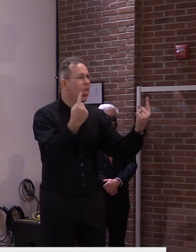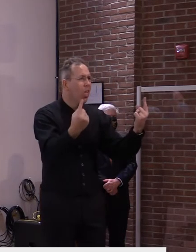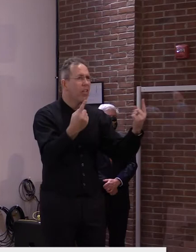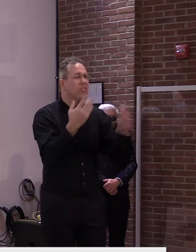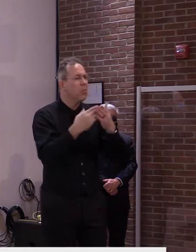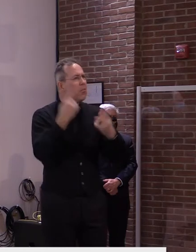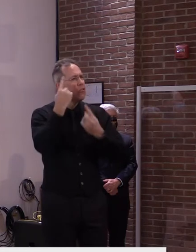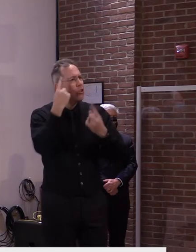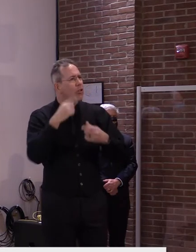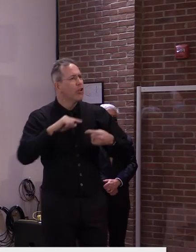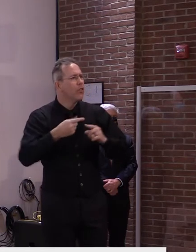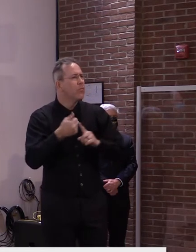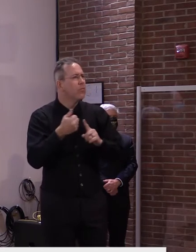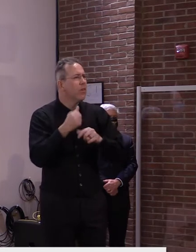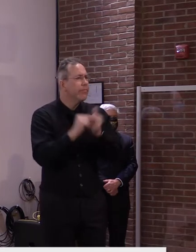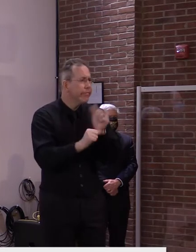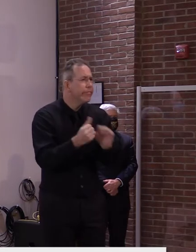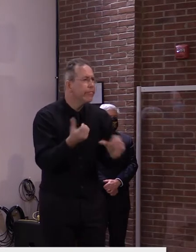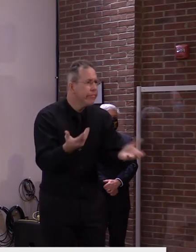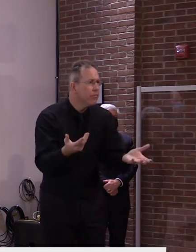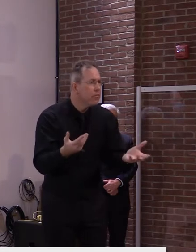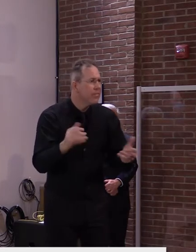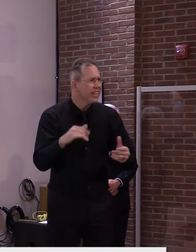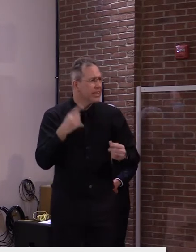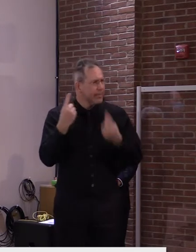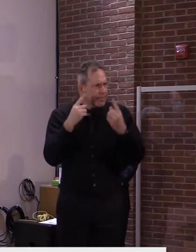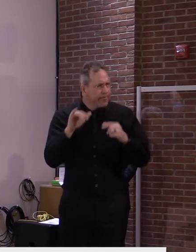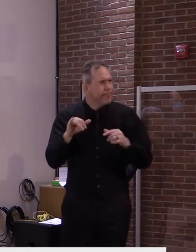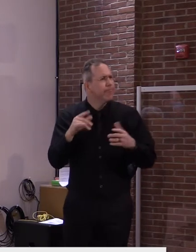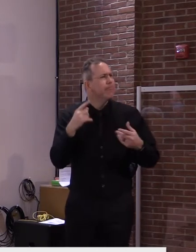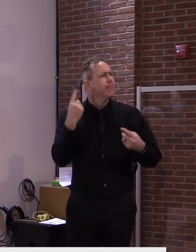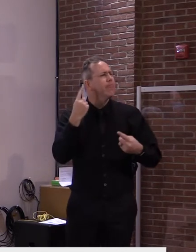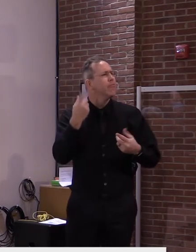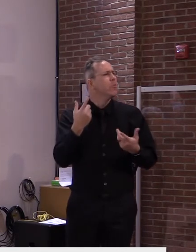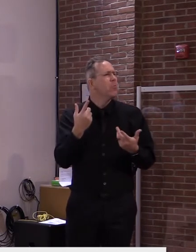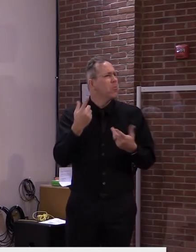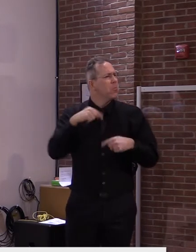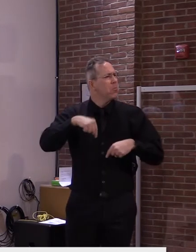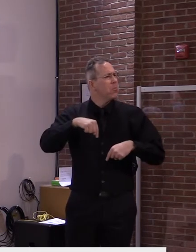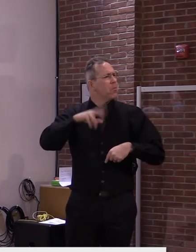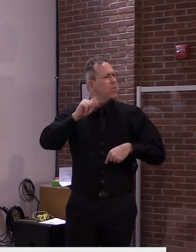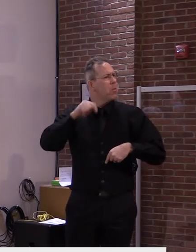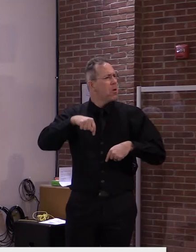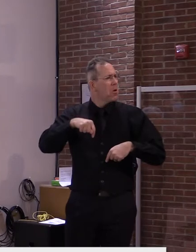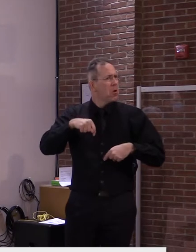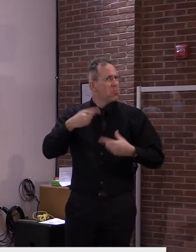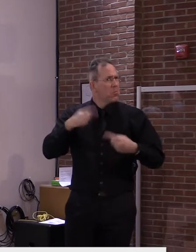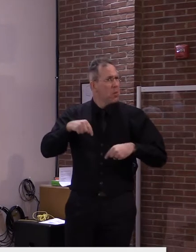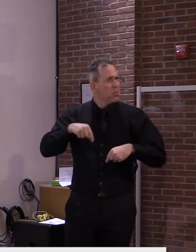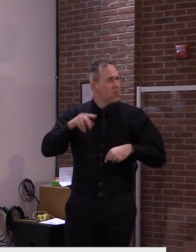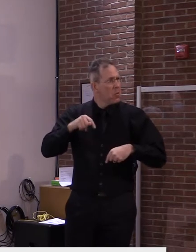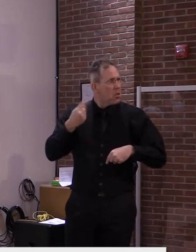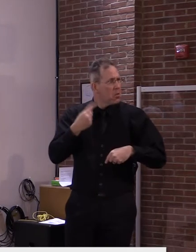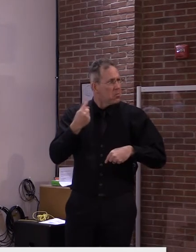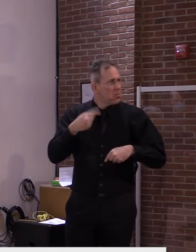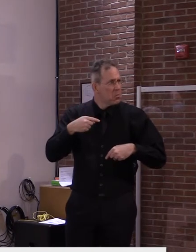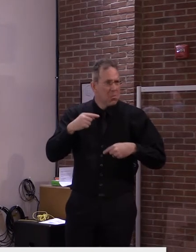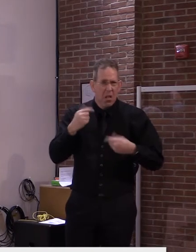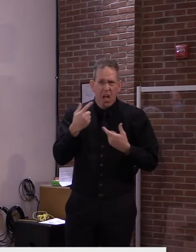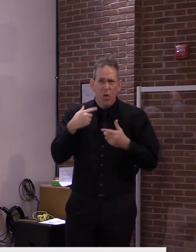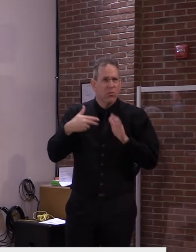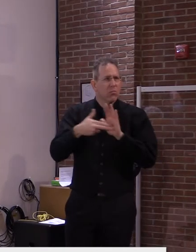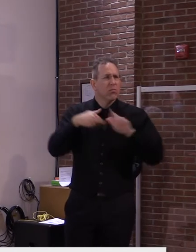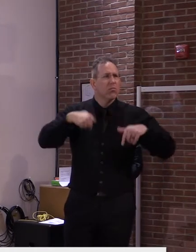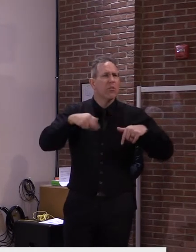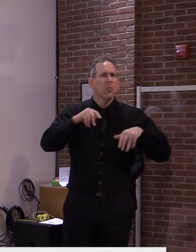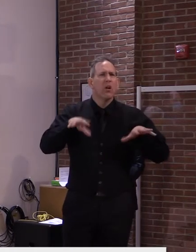before, but I'd like to get a current snapshot of how the state characterizes our experience with youth mental health issues in the